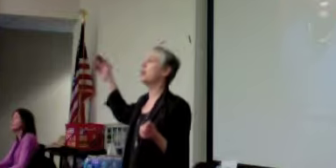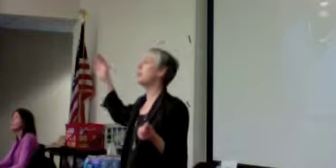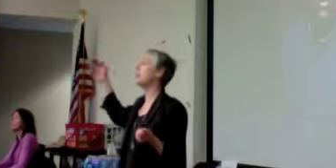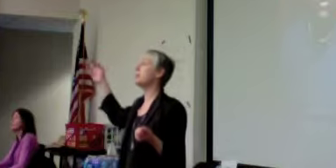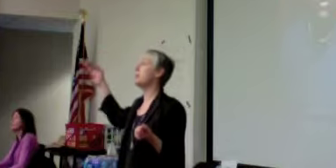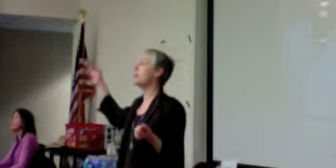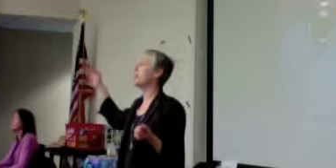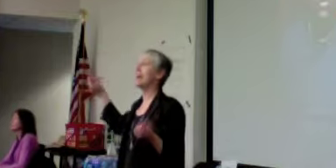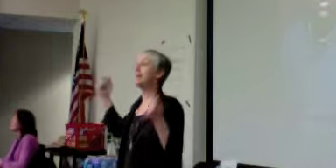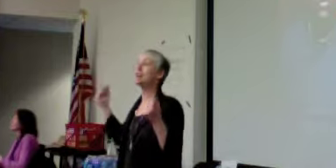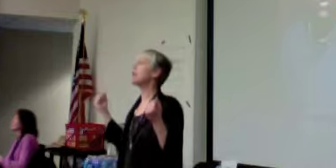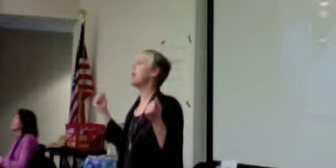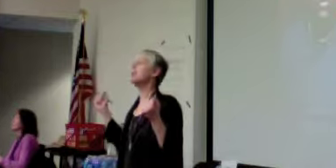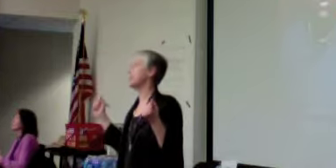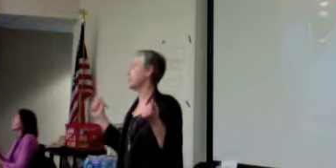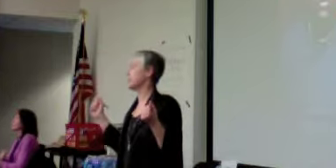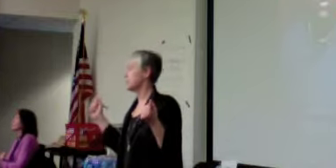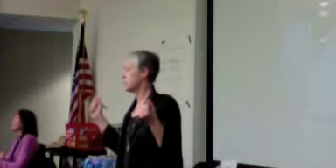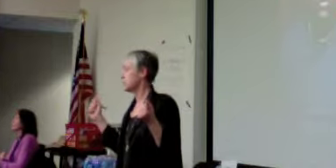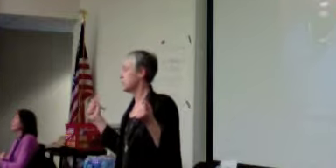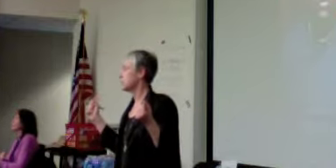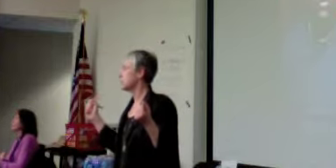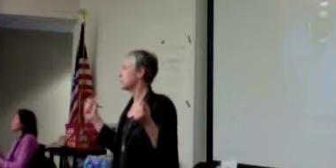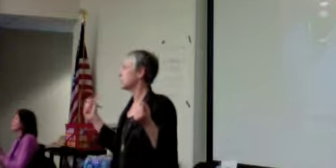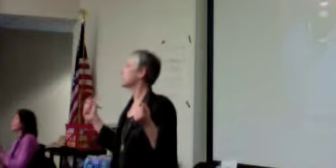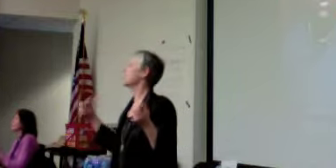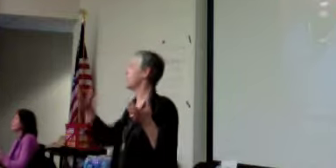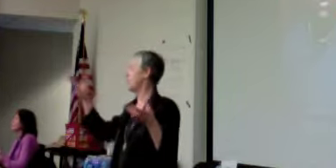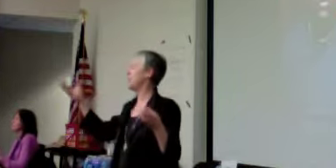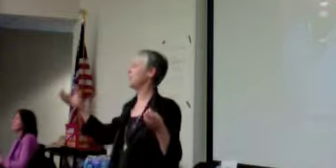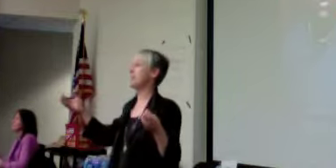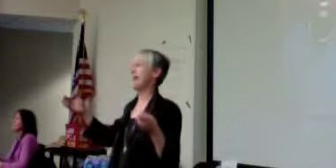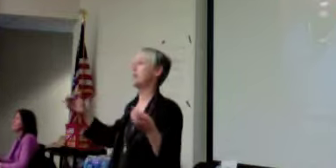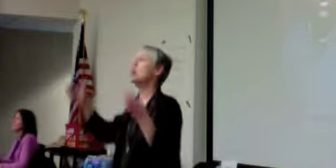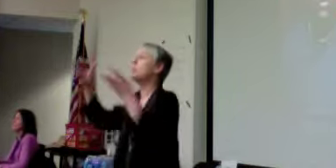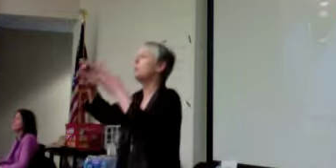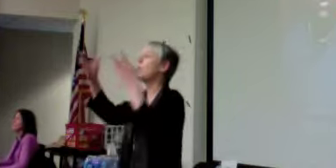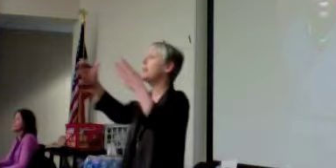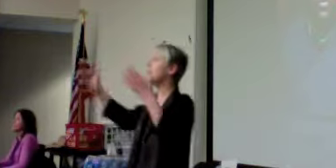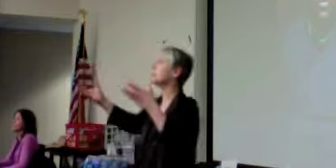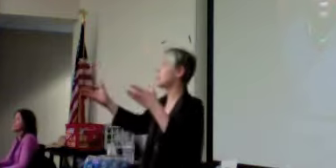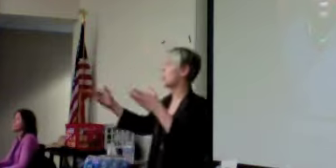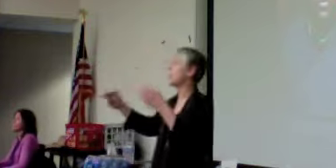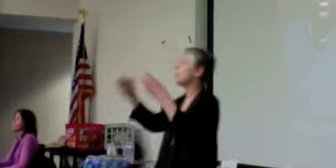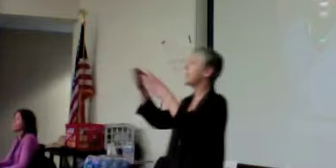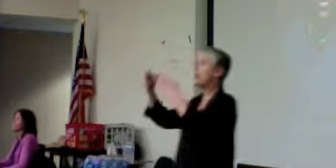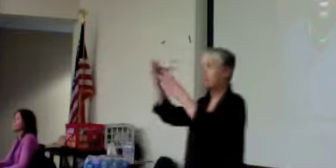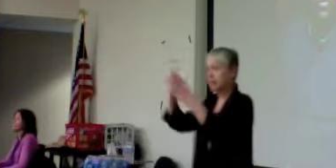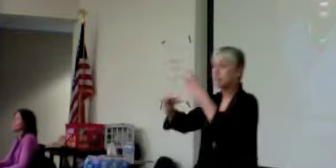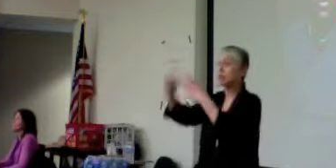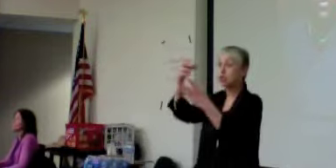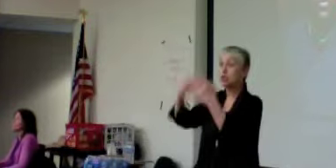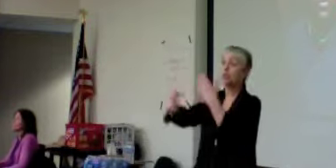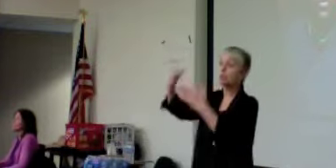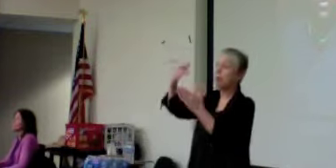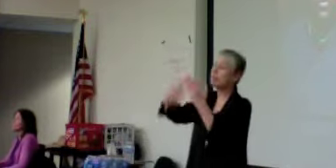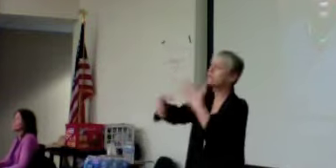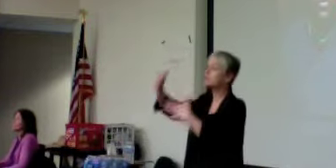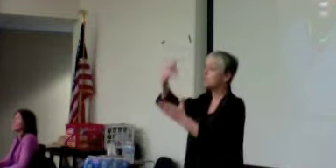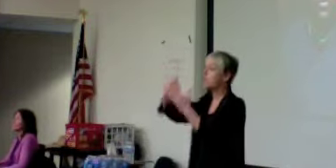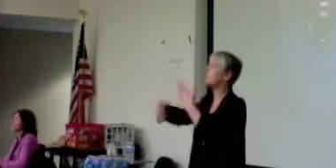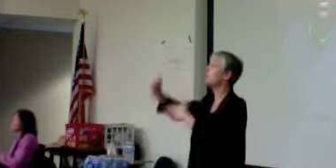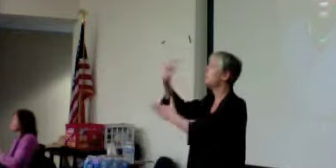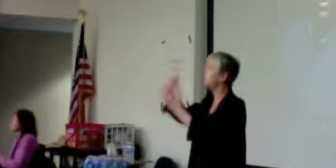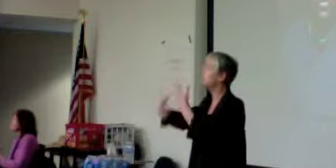Trust me, I don't wake up in the morning and I get to drive today. Wait, by myself? No, I haven't quite done that yet. But the point is, though, that there's a certain amount